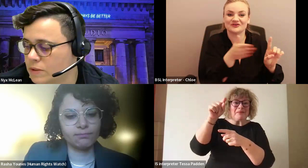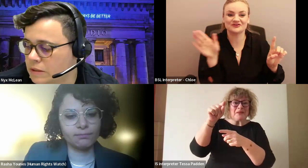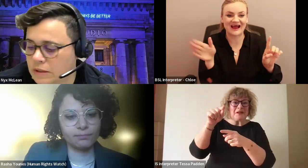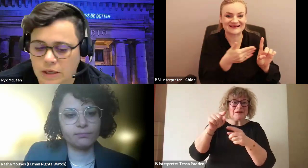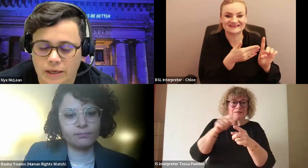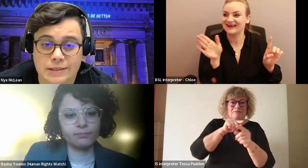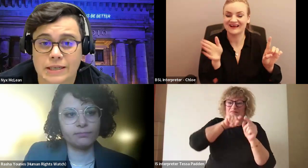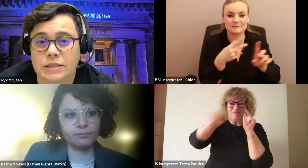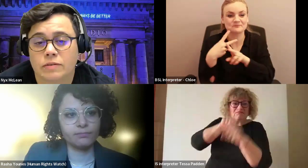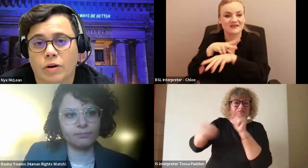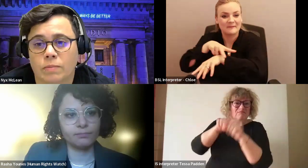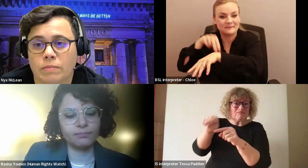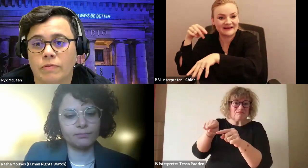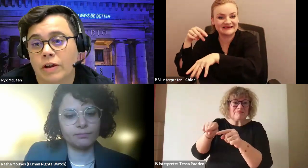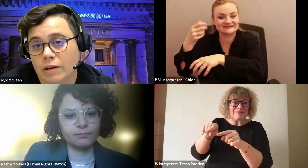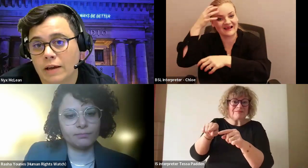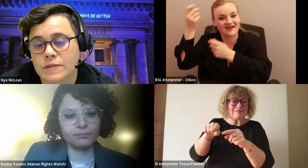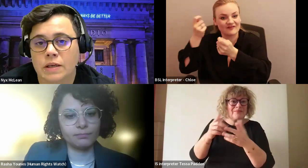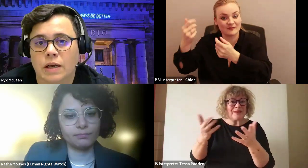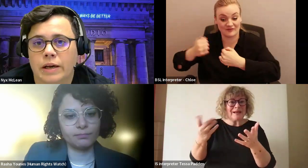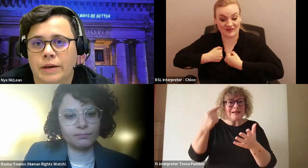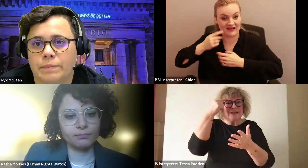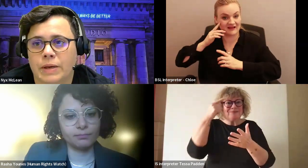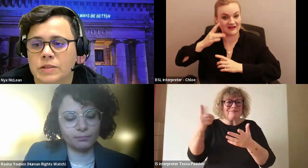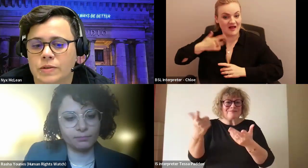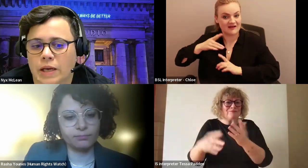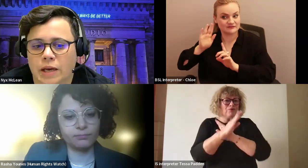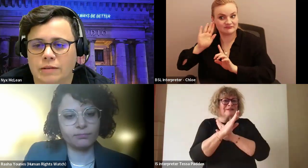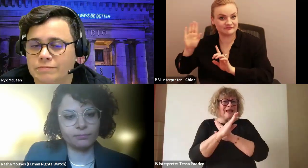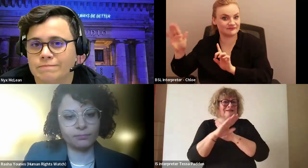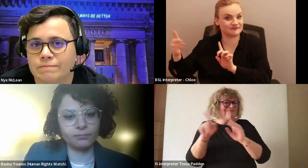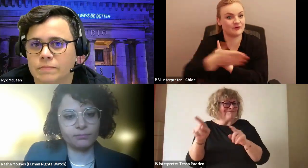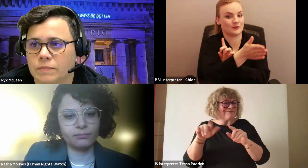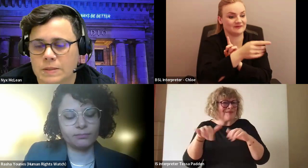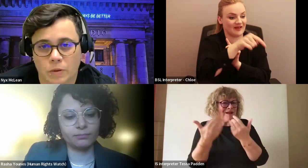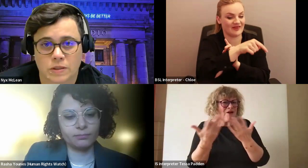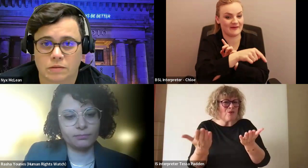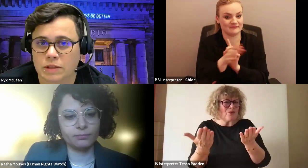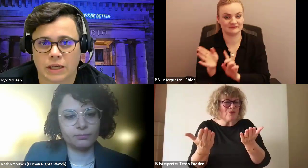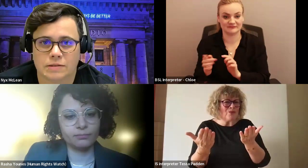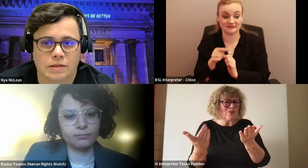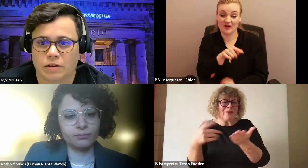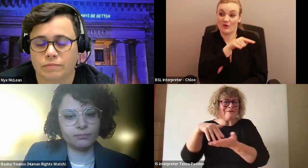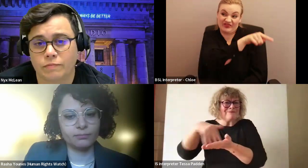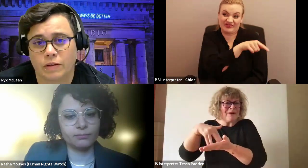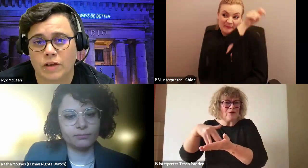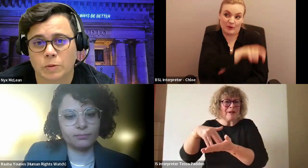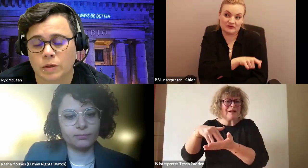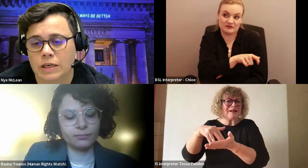police force, the state from their lives. And so saying, this person, here's